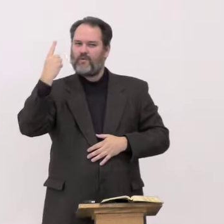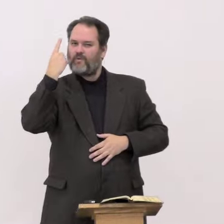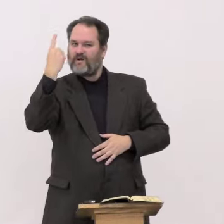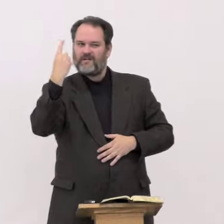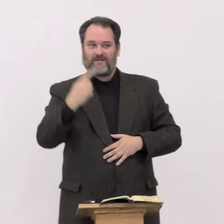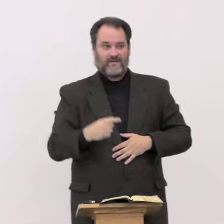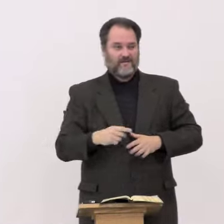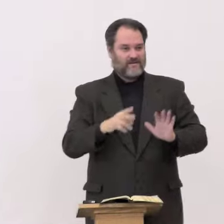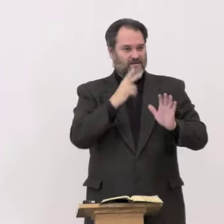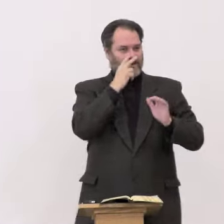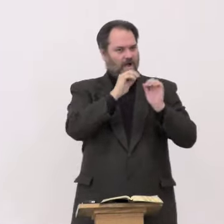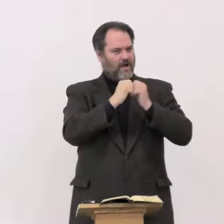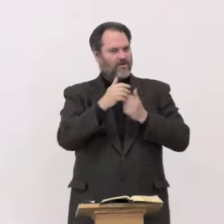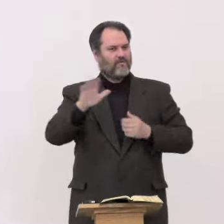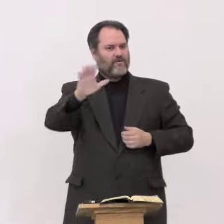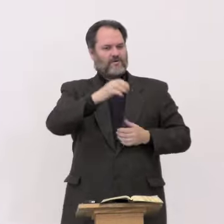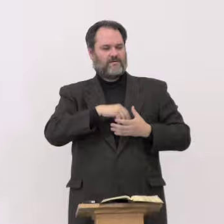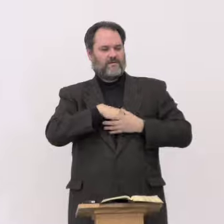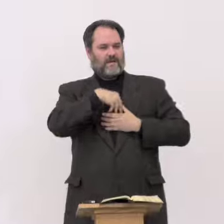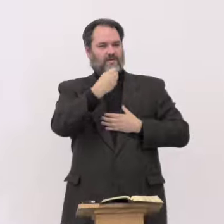Christ instead of just the church. Now,